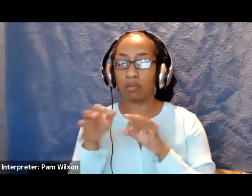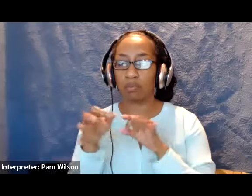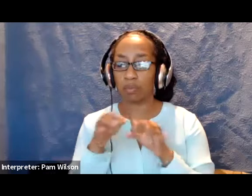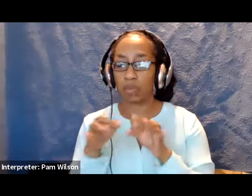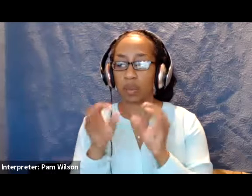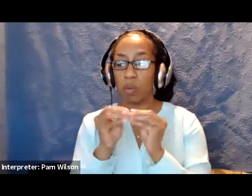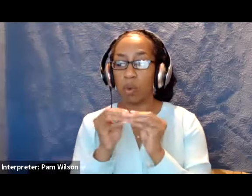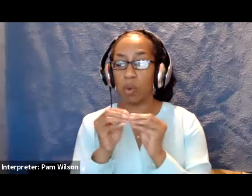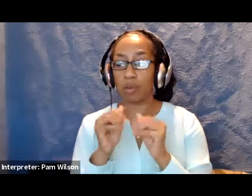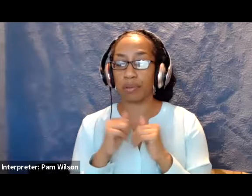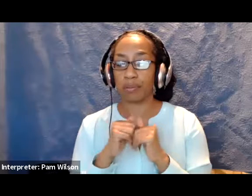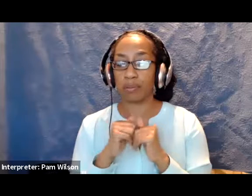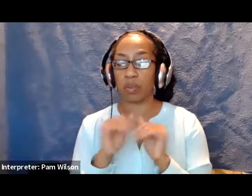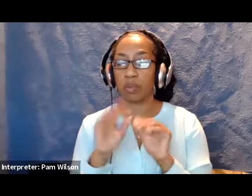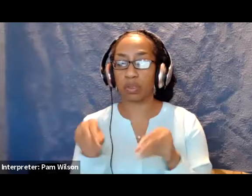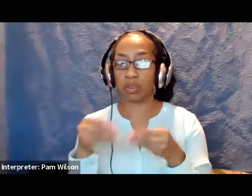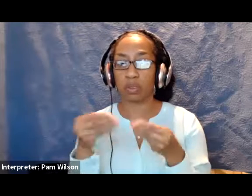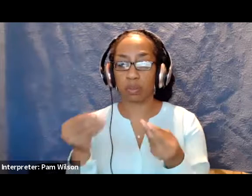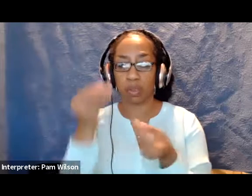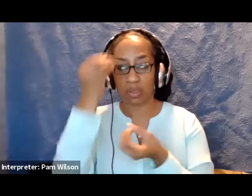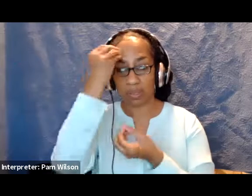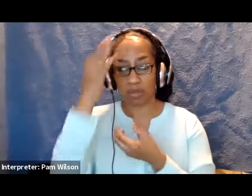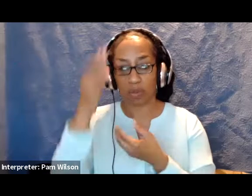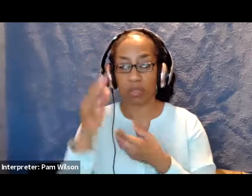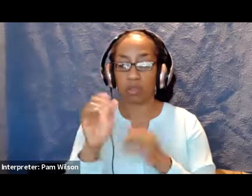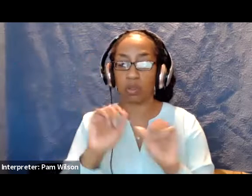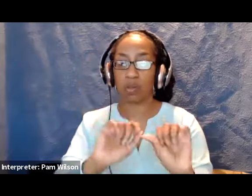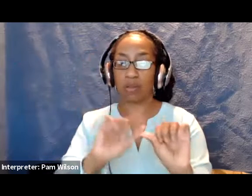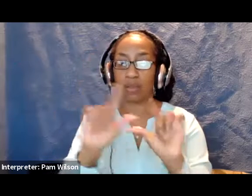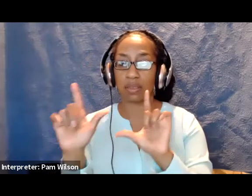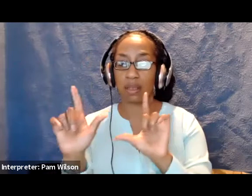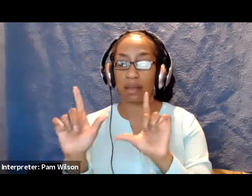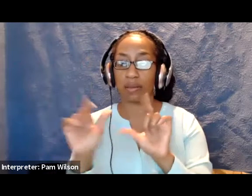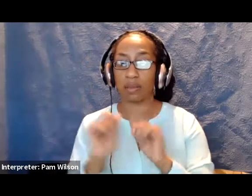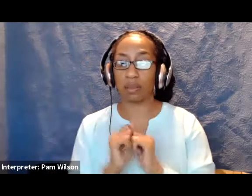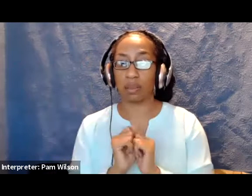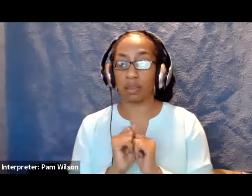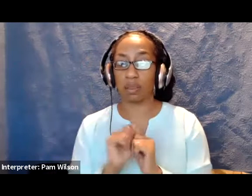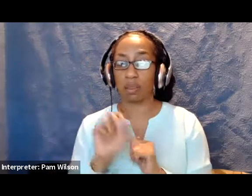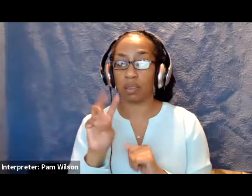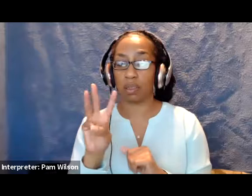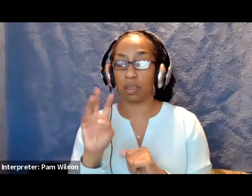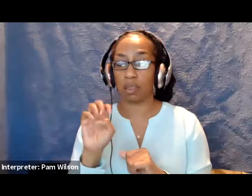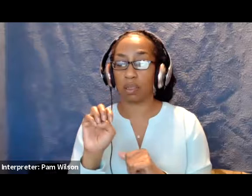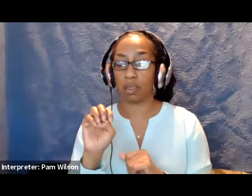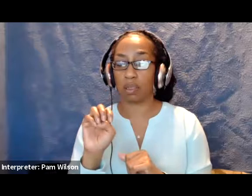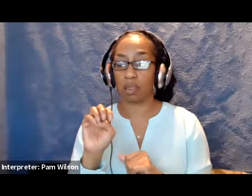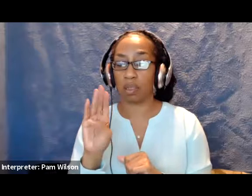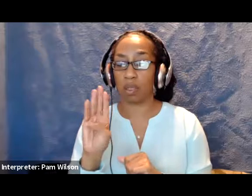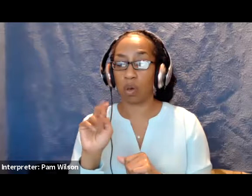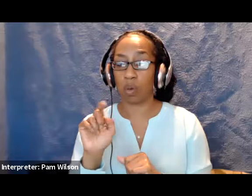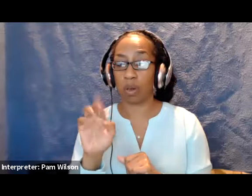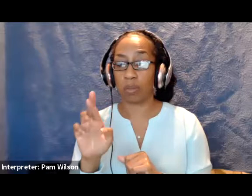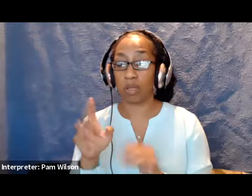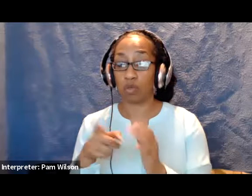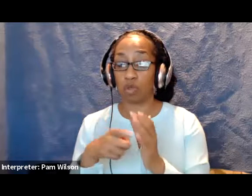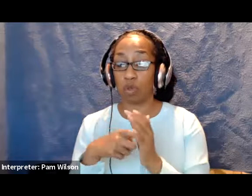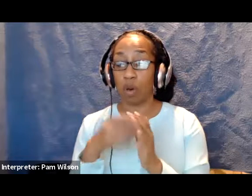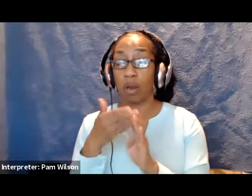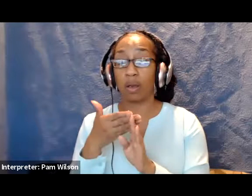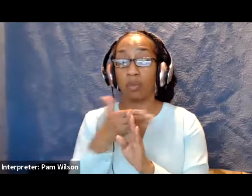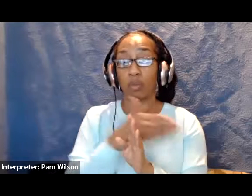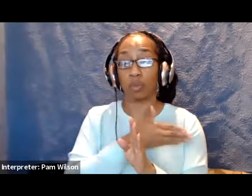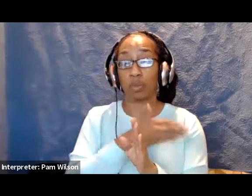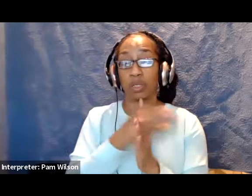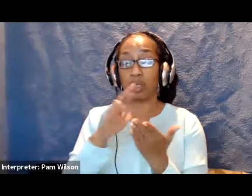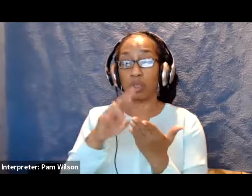I did want to provide this information on the slide. Webinars can require pre-registration. It can